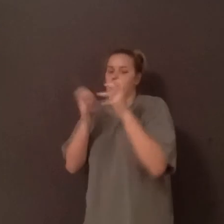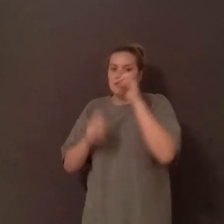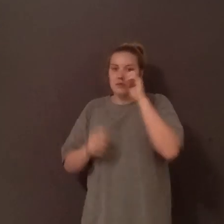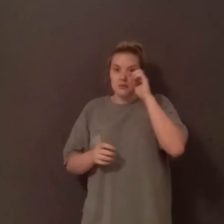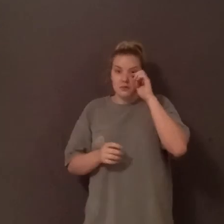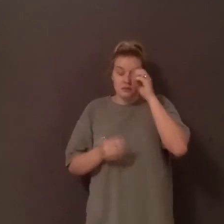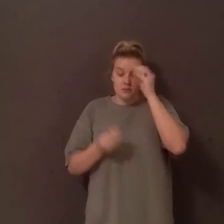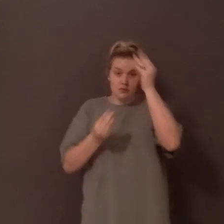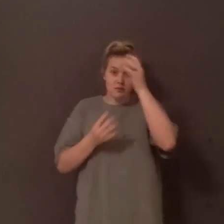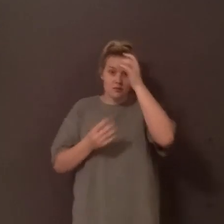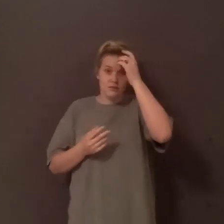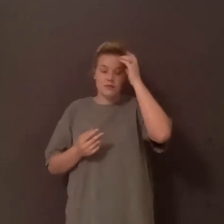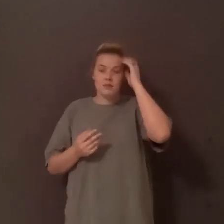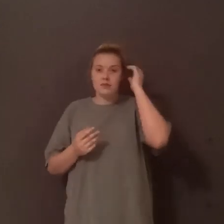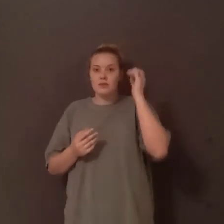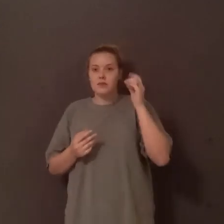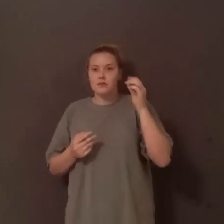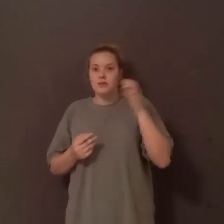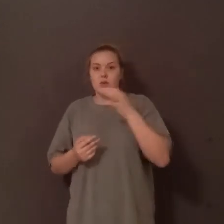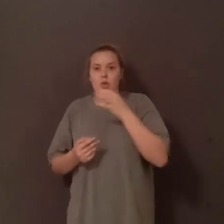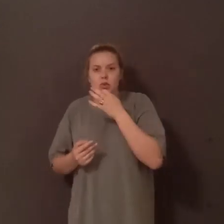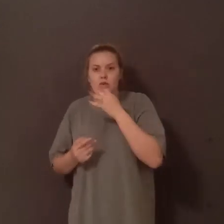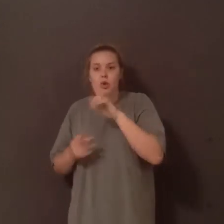it's a course away. Your happiness is a course away.